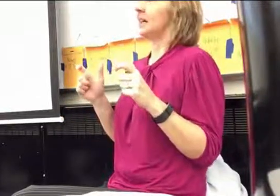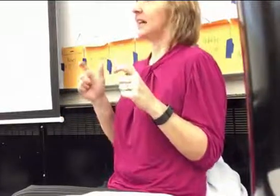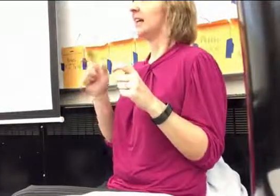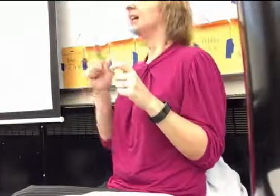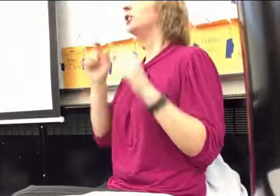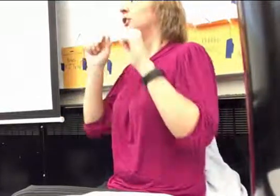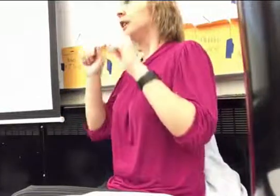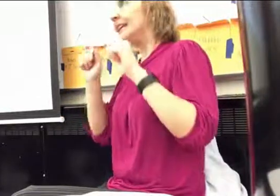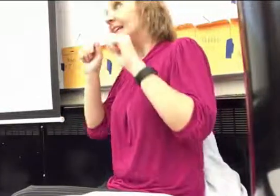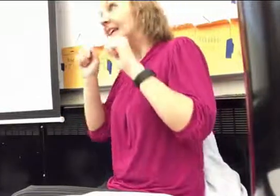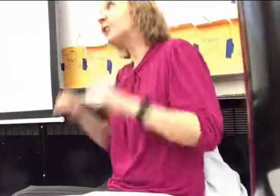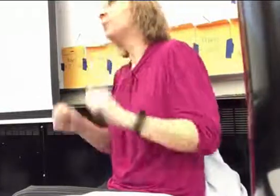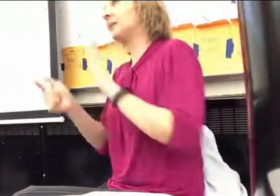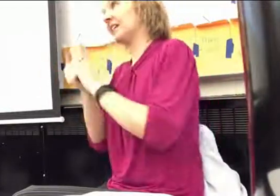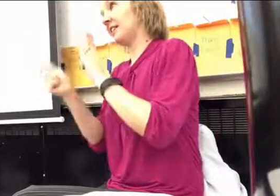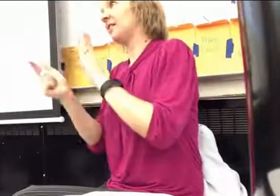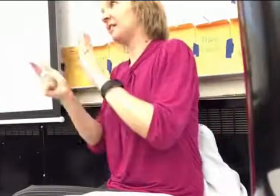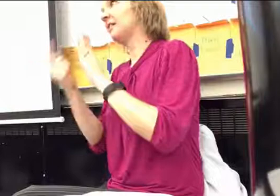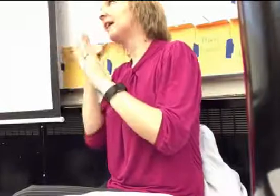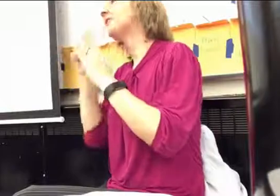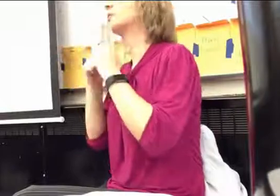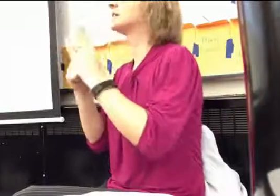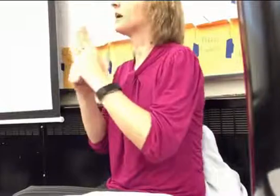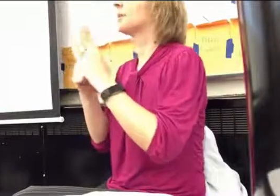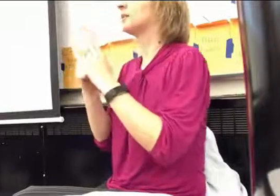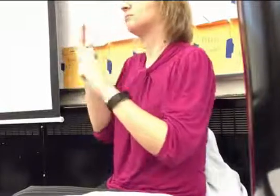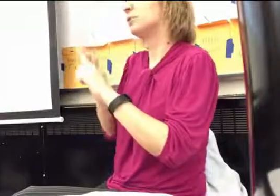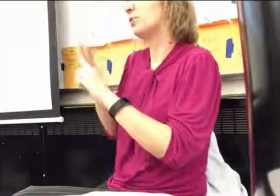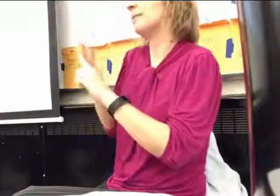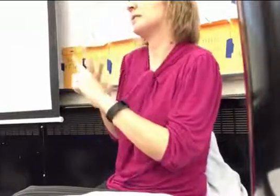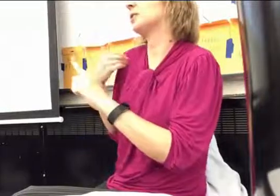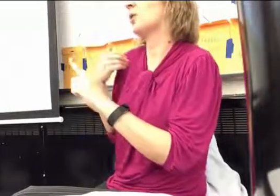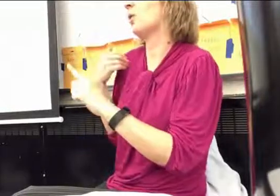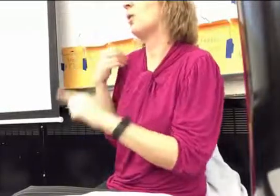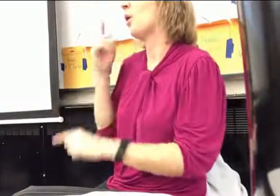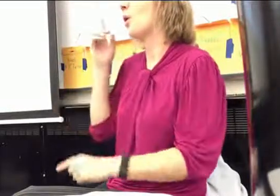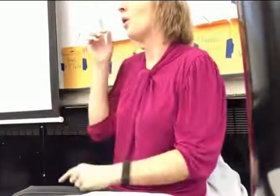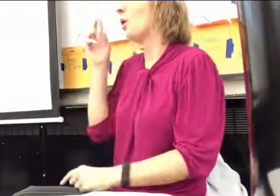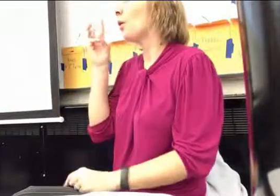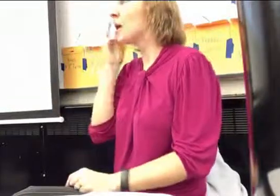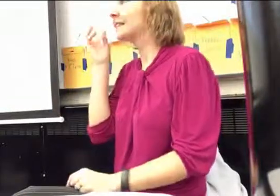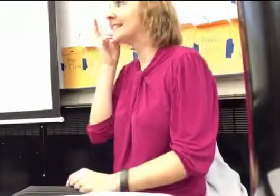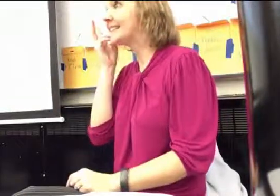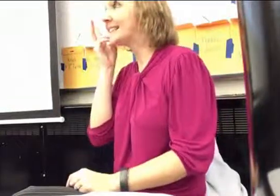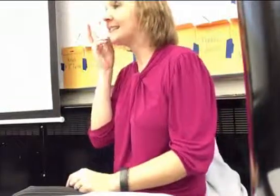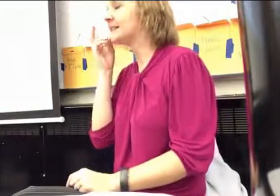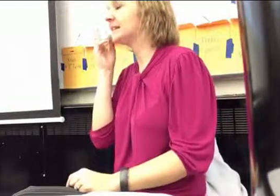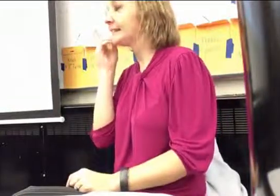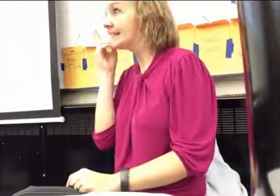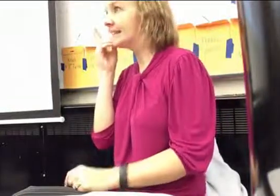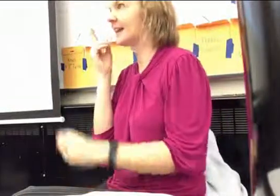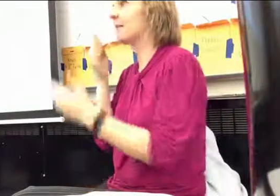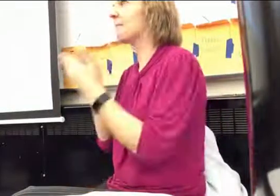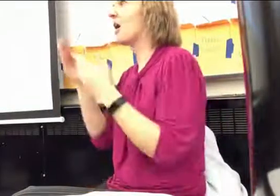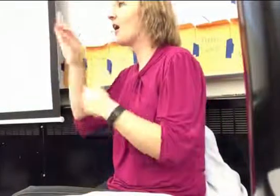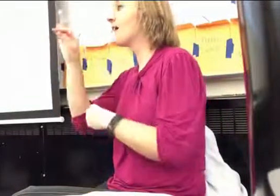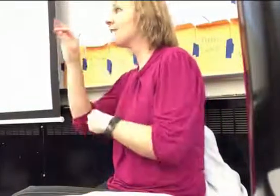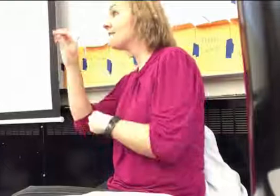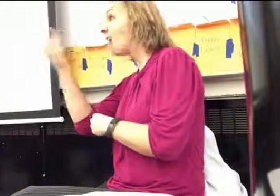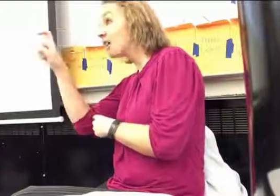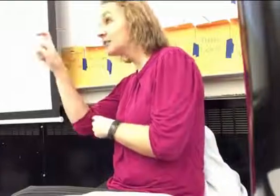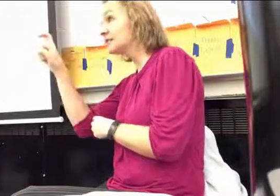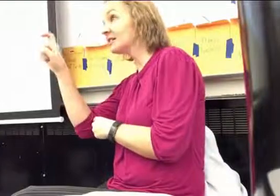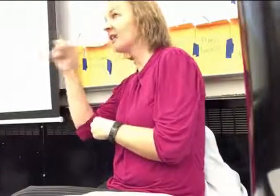illegal to monopolize. So, for example, a couple months ago, the Walt Disney Company bought Fox out for, I think it was $71